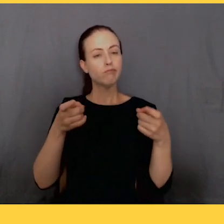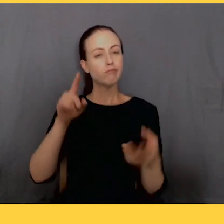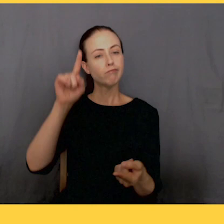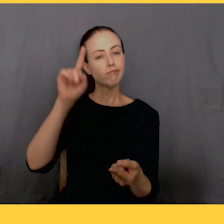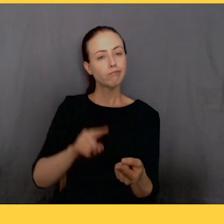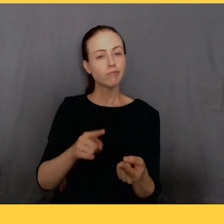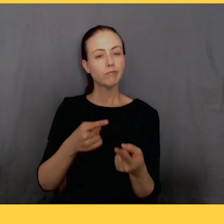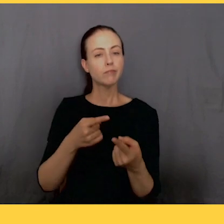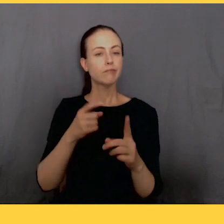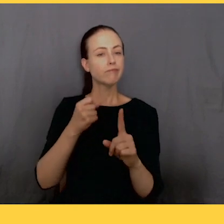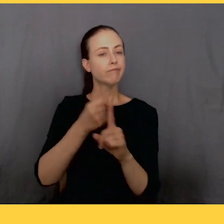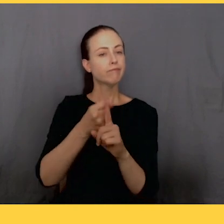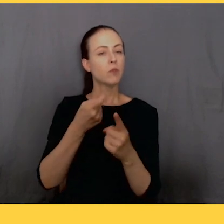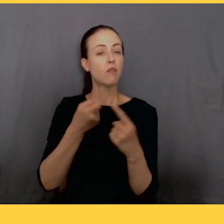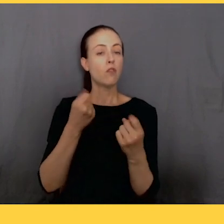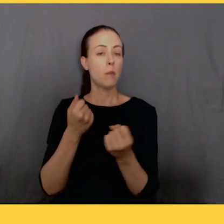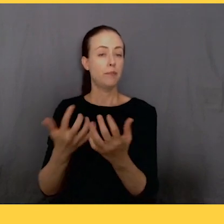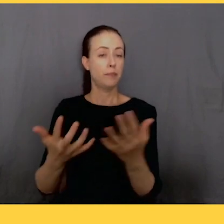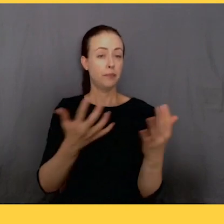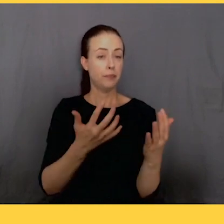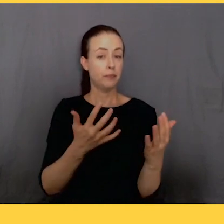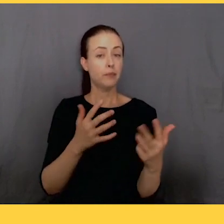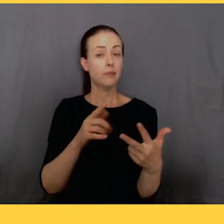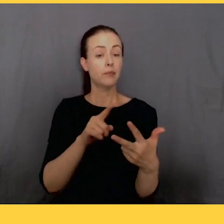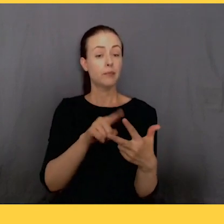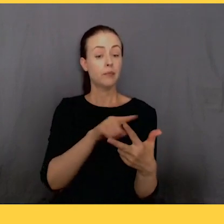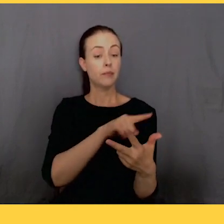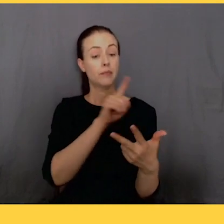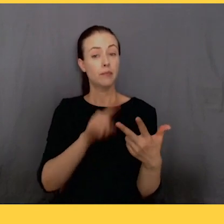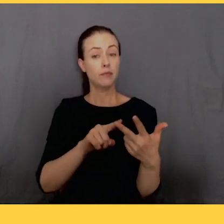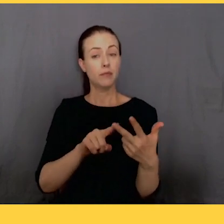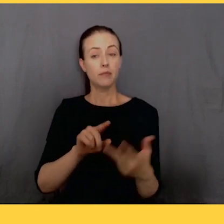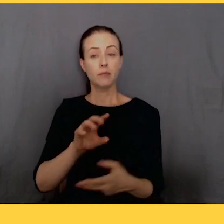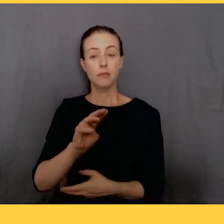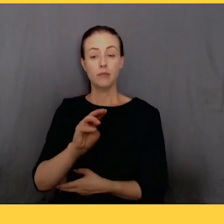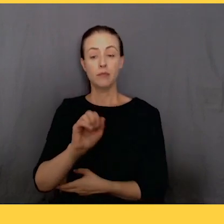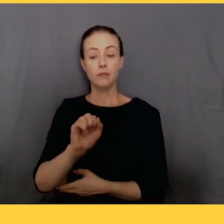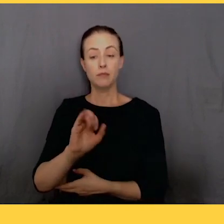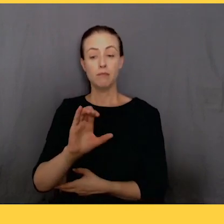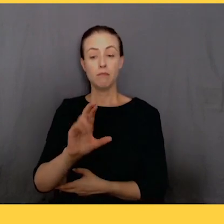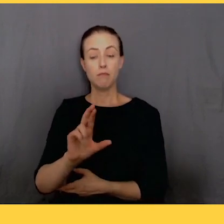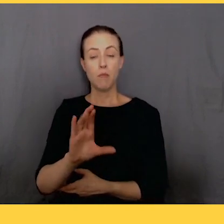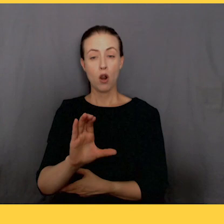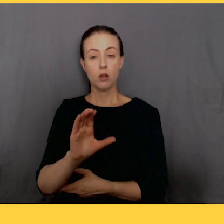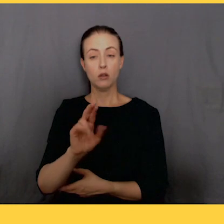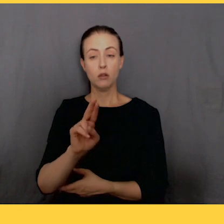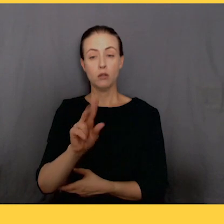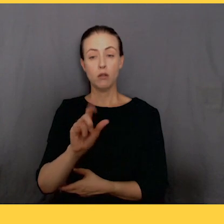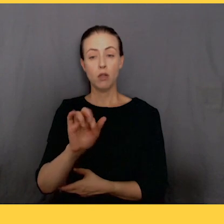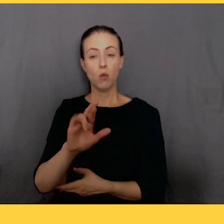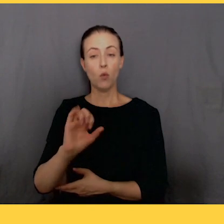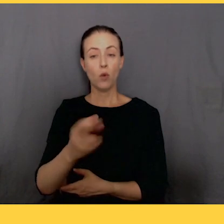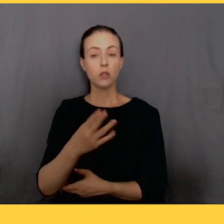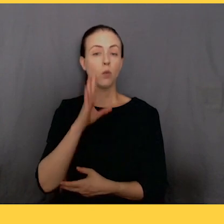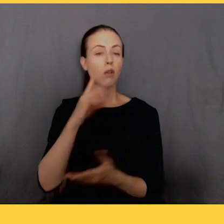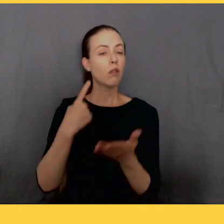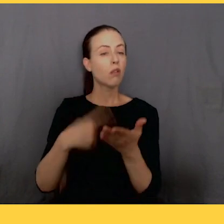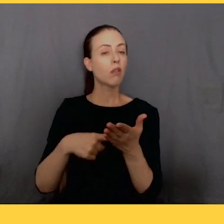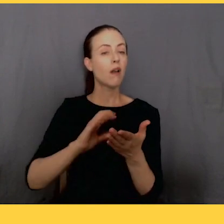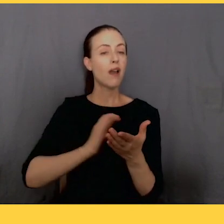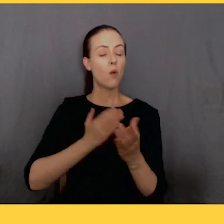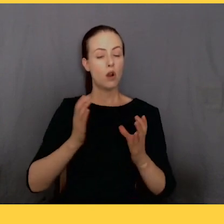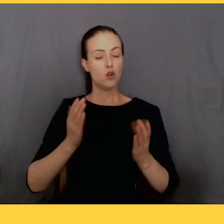Vice President of Customer Service Operations, who will update you on new and improved customer care programs and our community